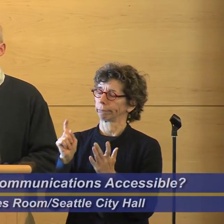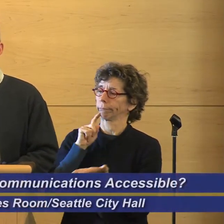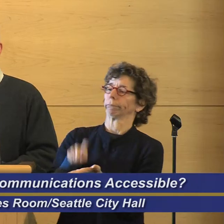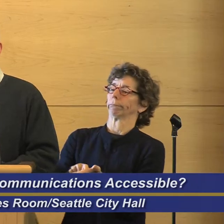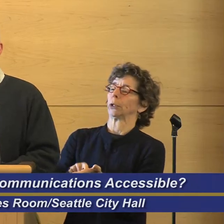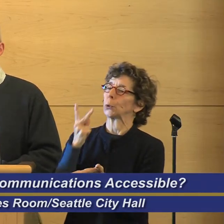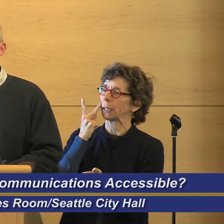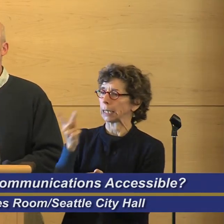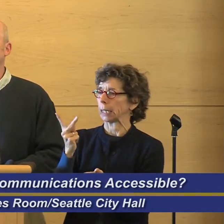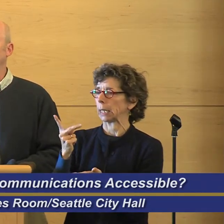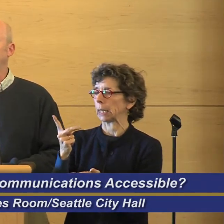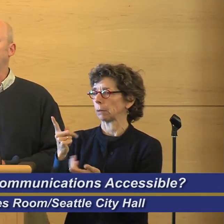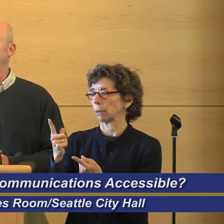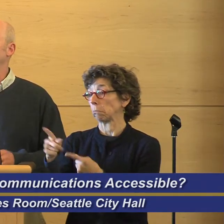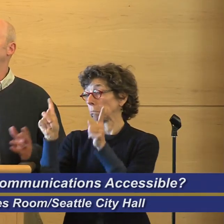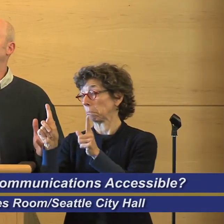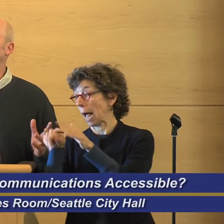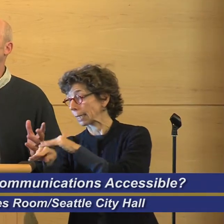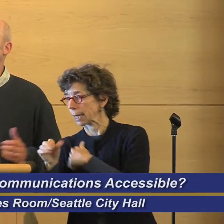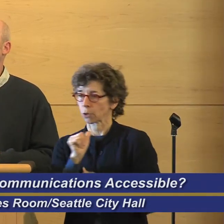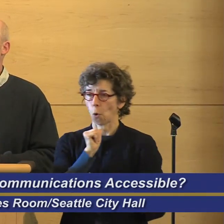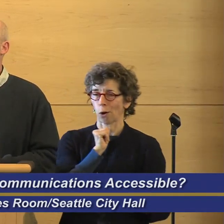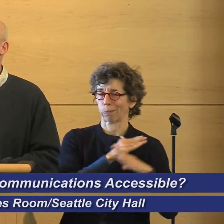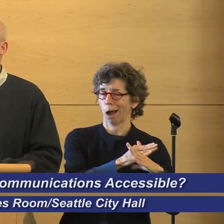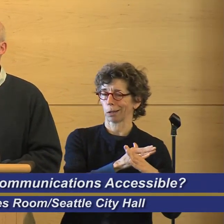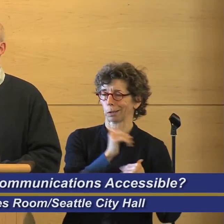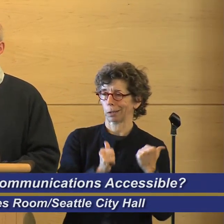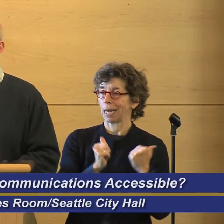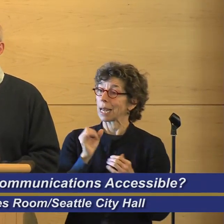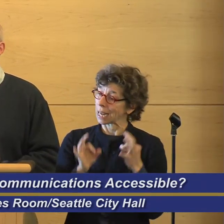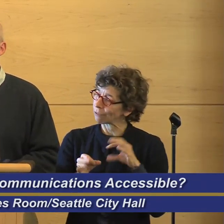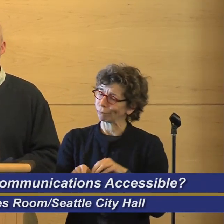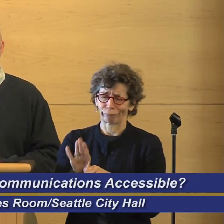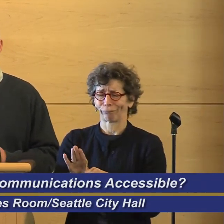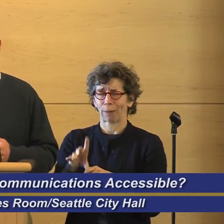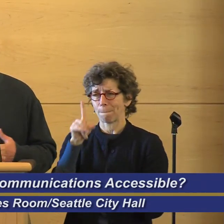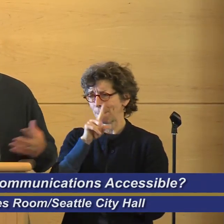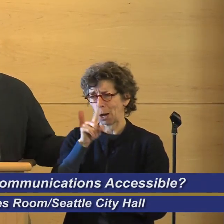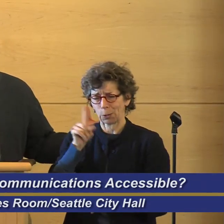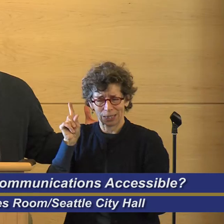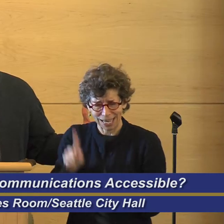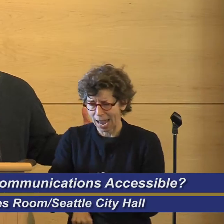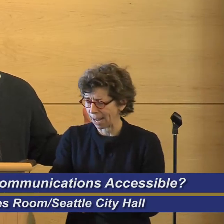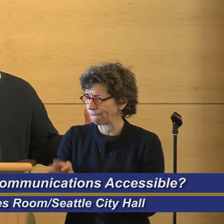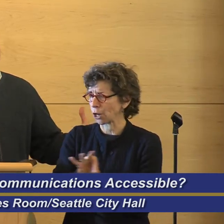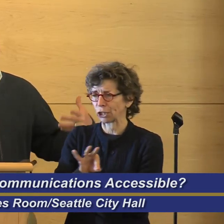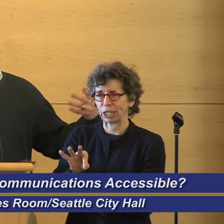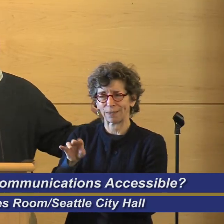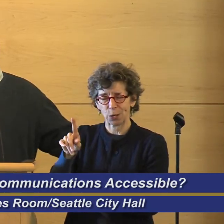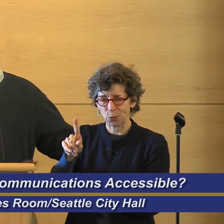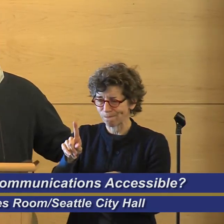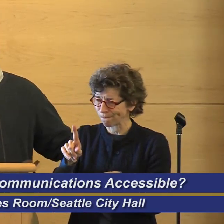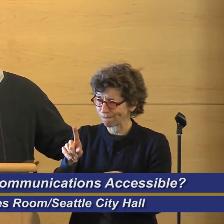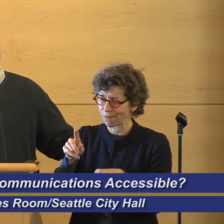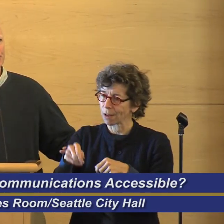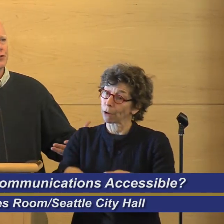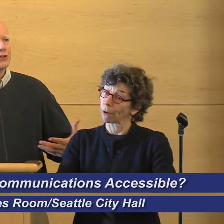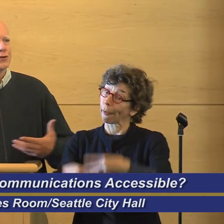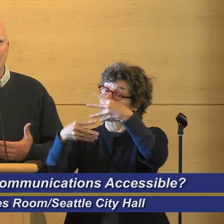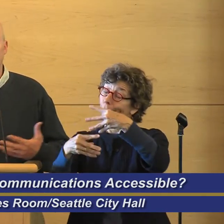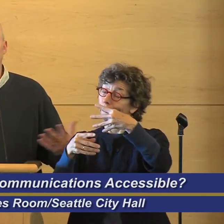And this is just one accessibility issue among many when we're talking about websites, but it's